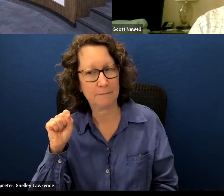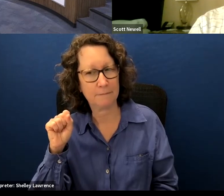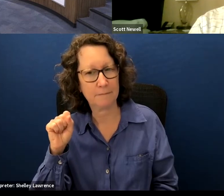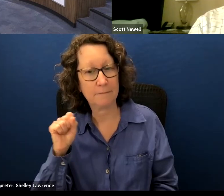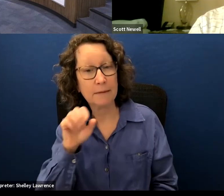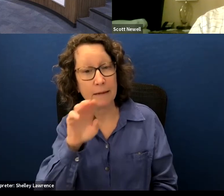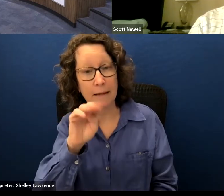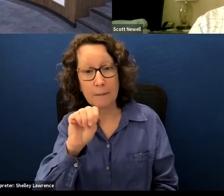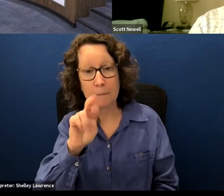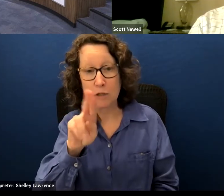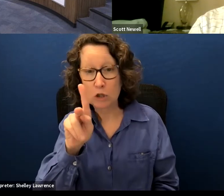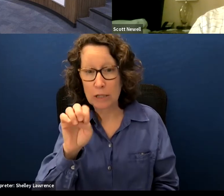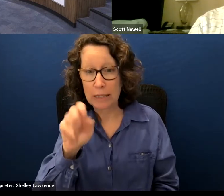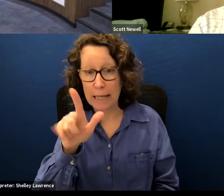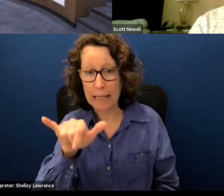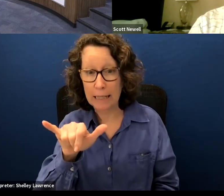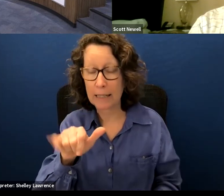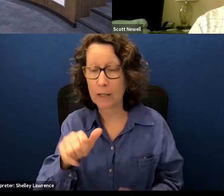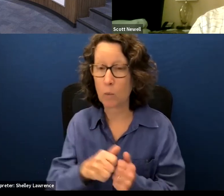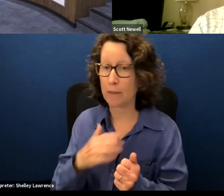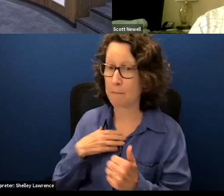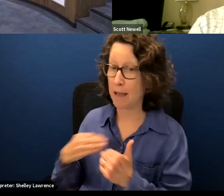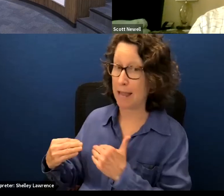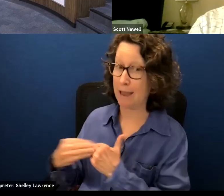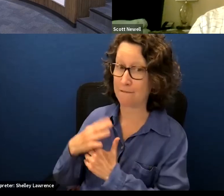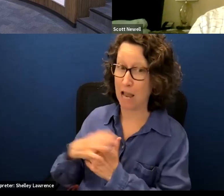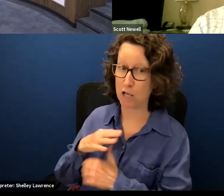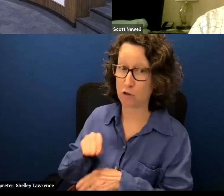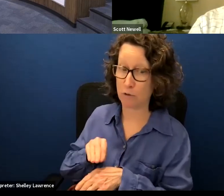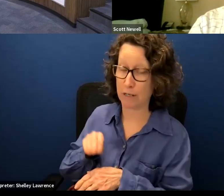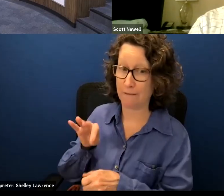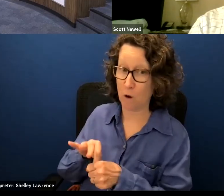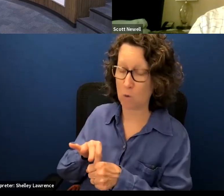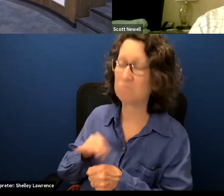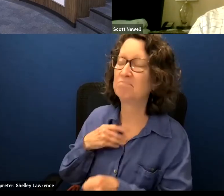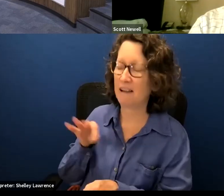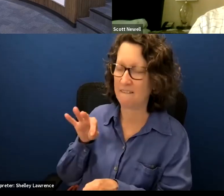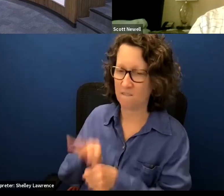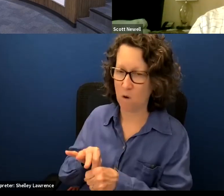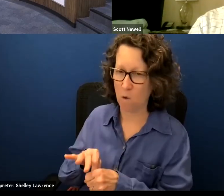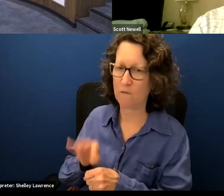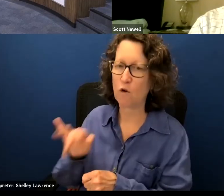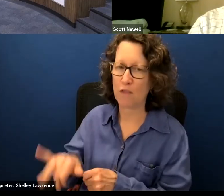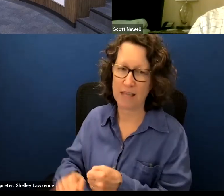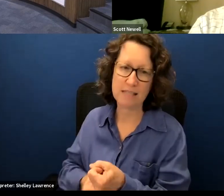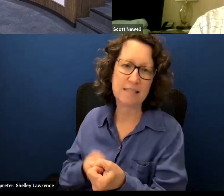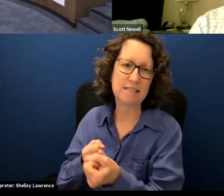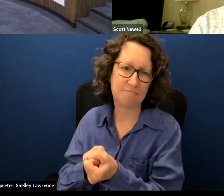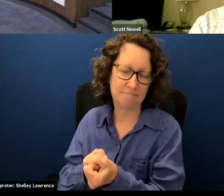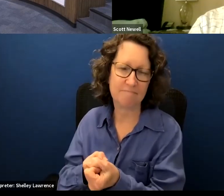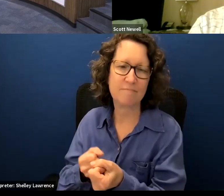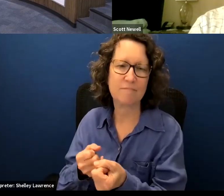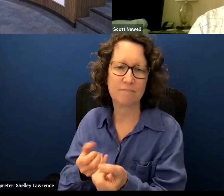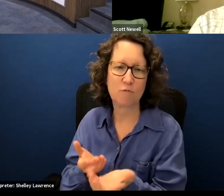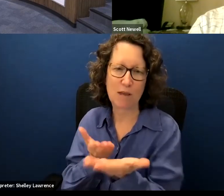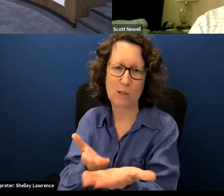Mr. Kelly? With my advisory vote, I vote for this resolution. Aye.